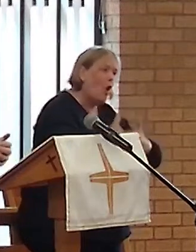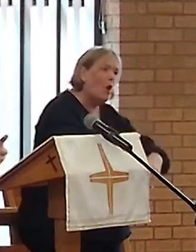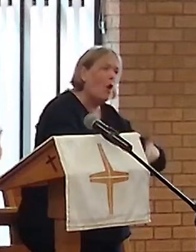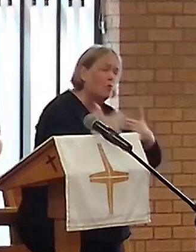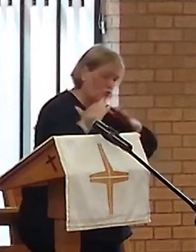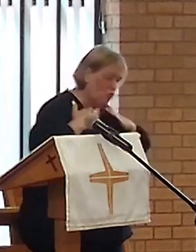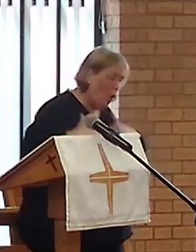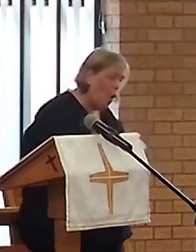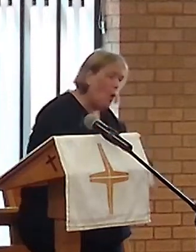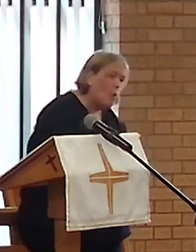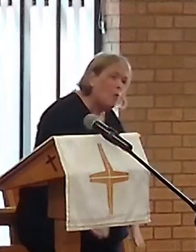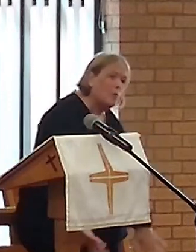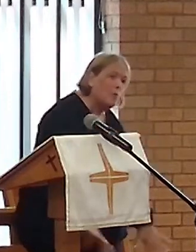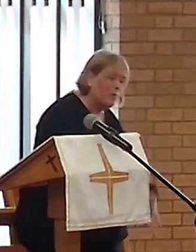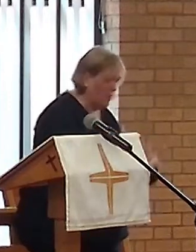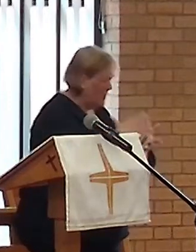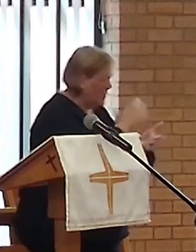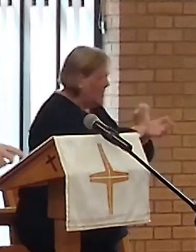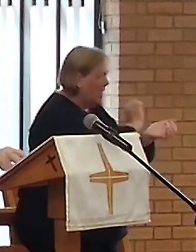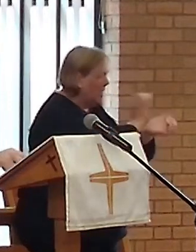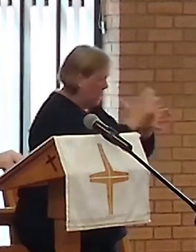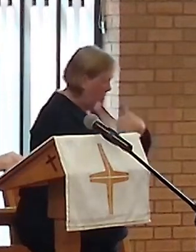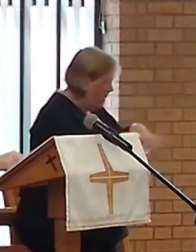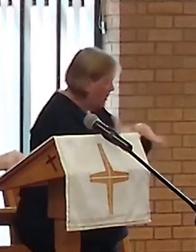and put on this new life.